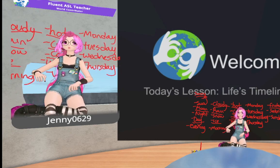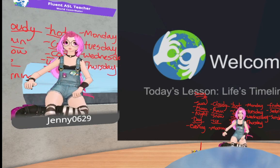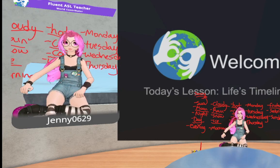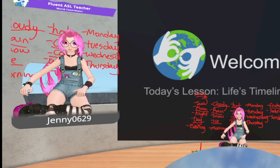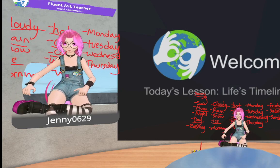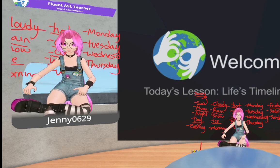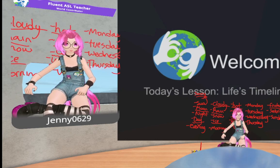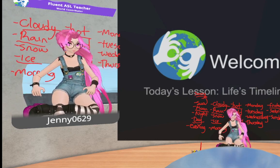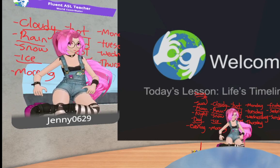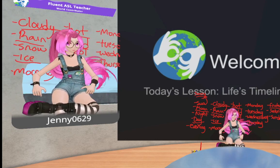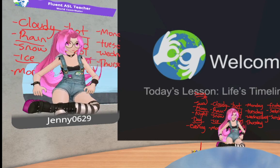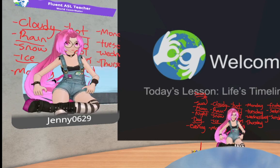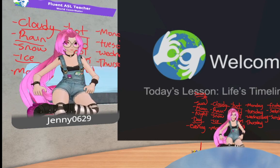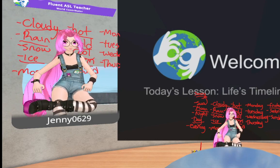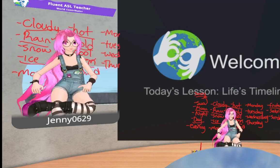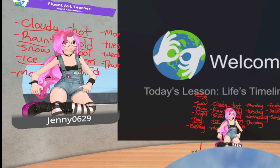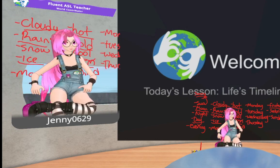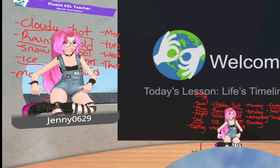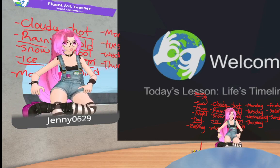Very true.